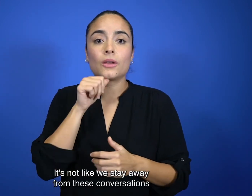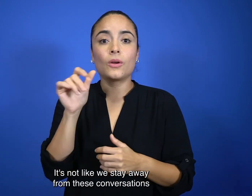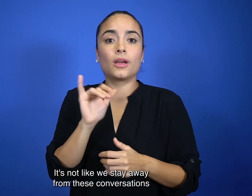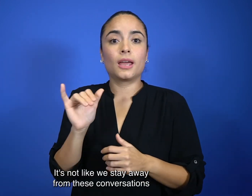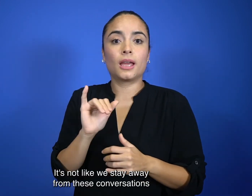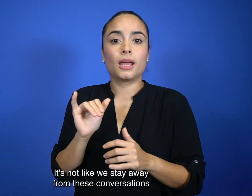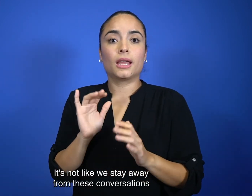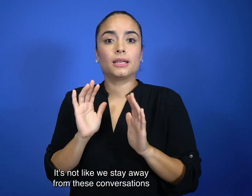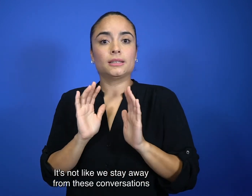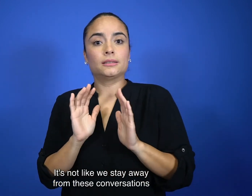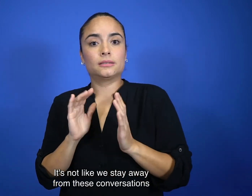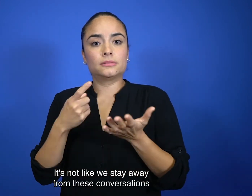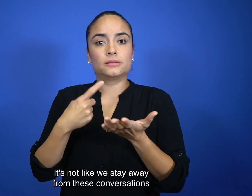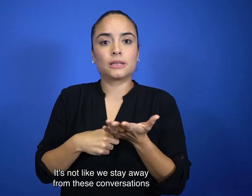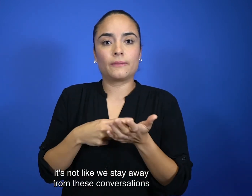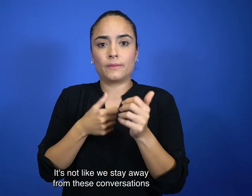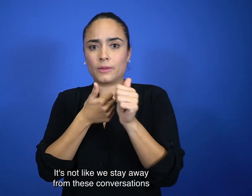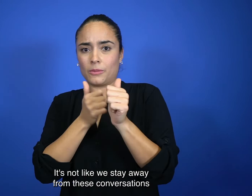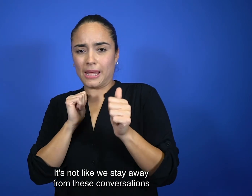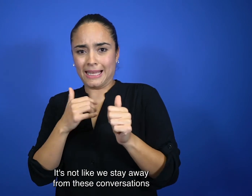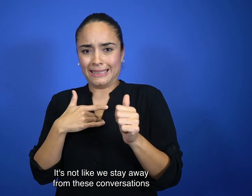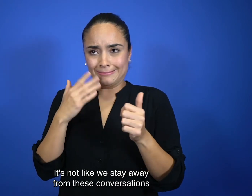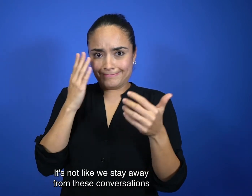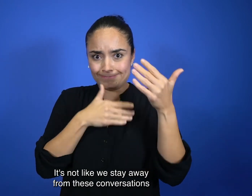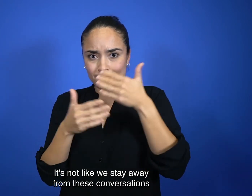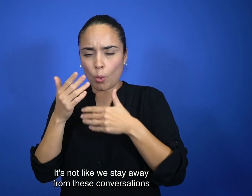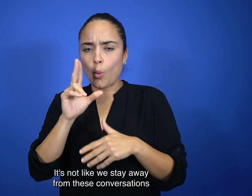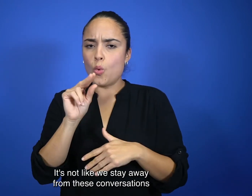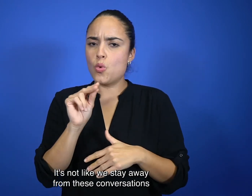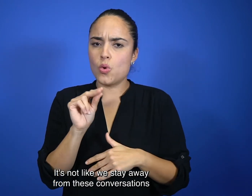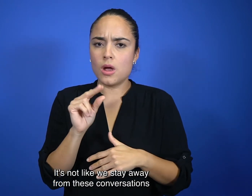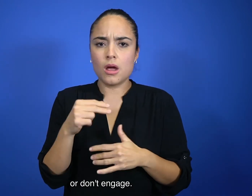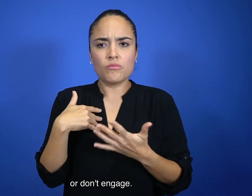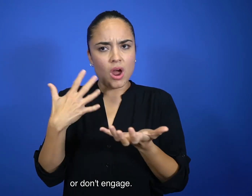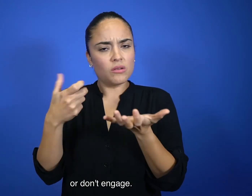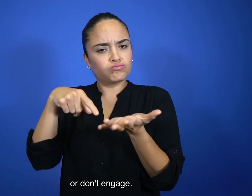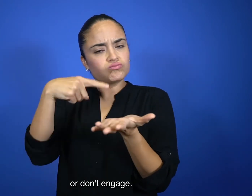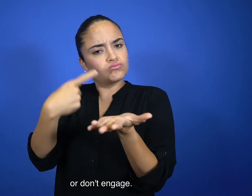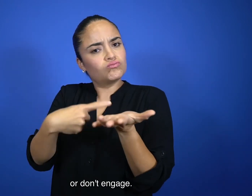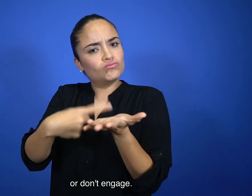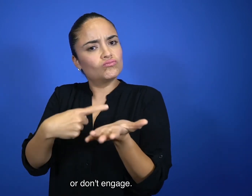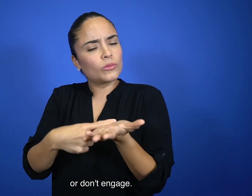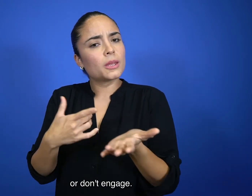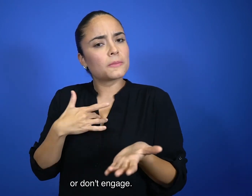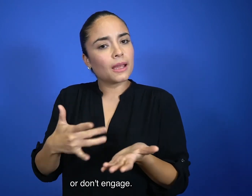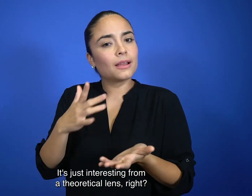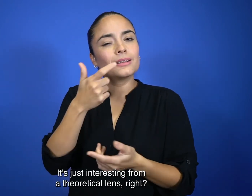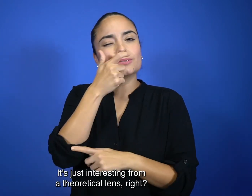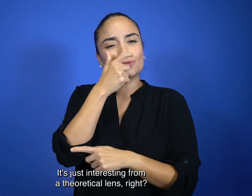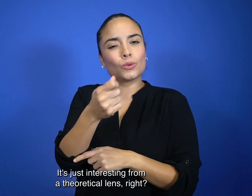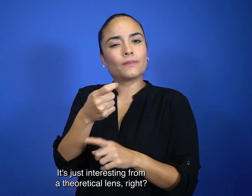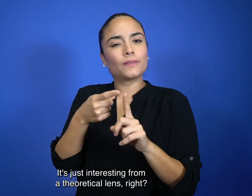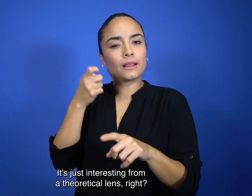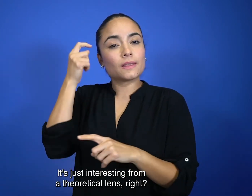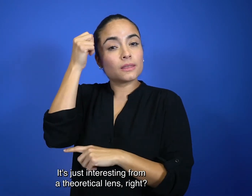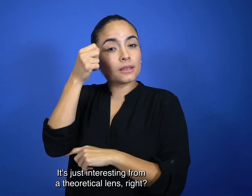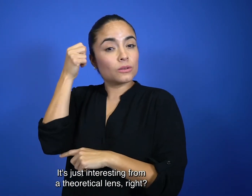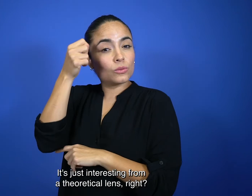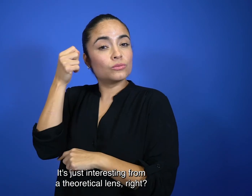we stay away from these conversations or don't engage. It's just interesting